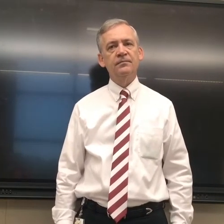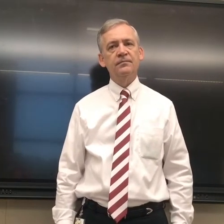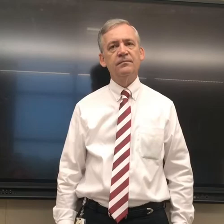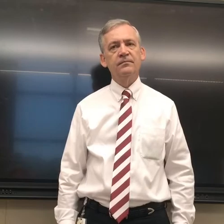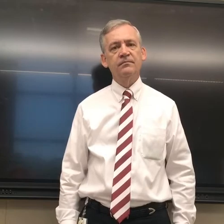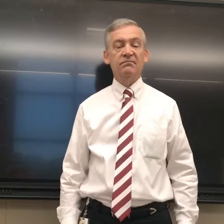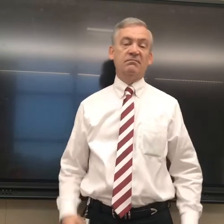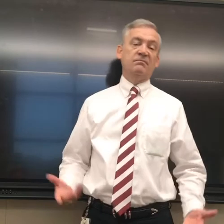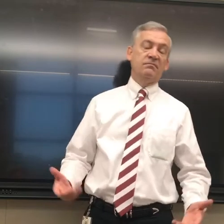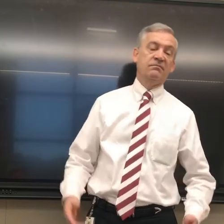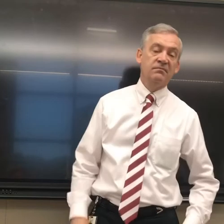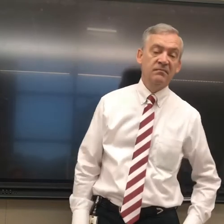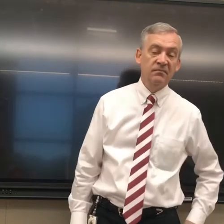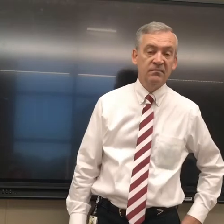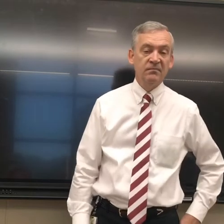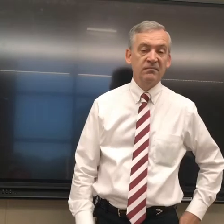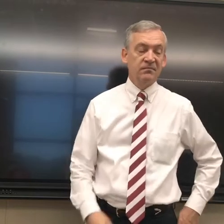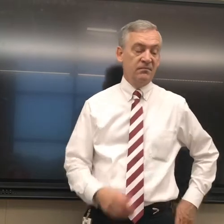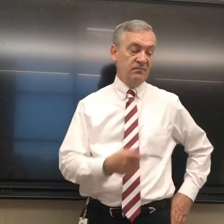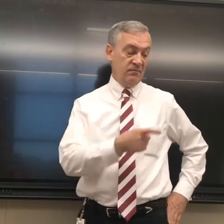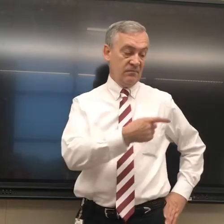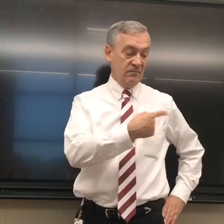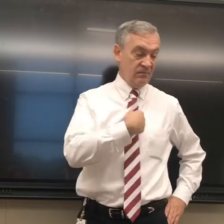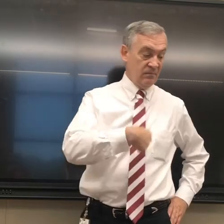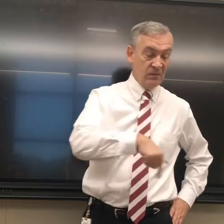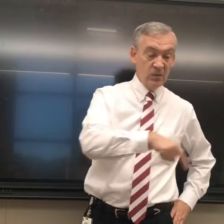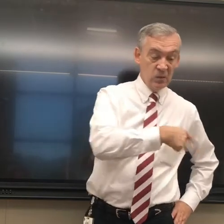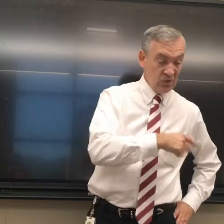perverse reason, we children hated those marigolds.